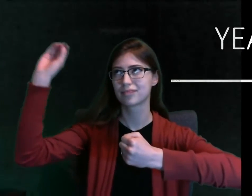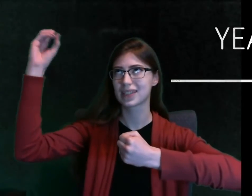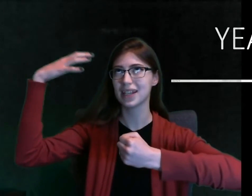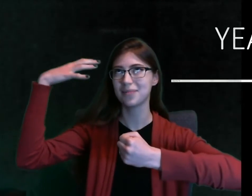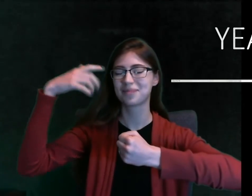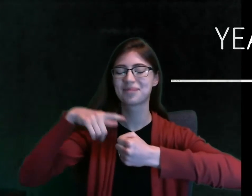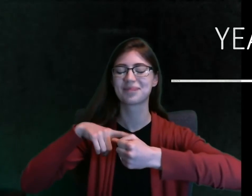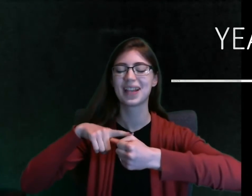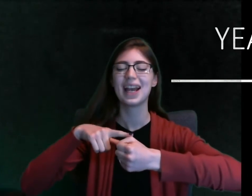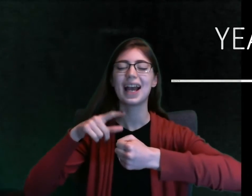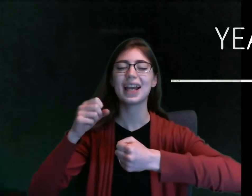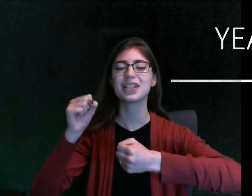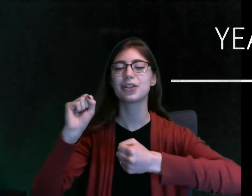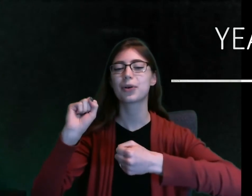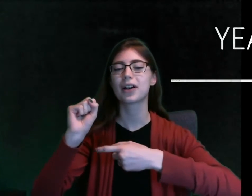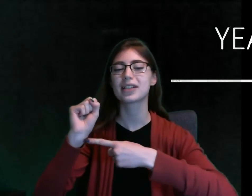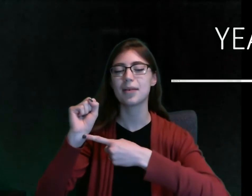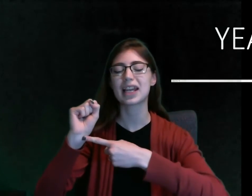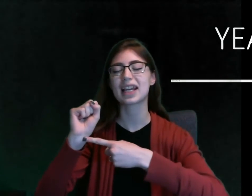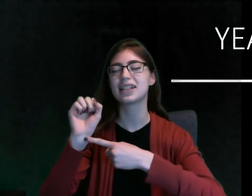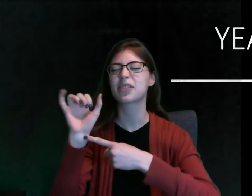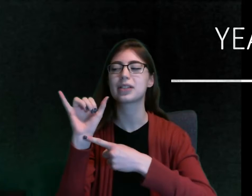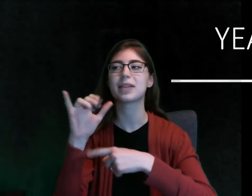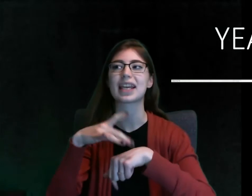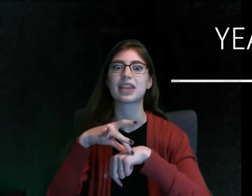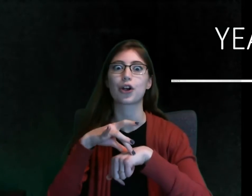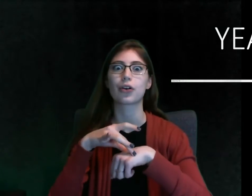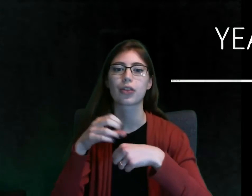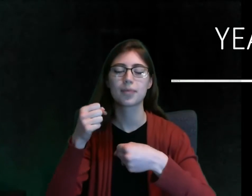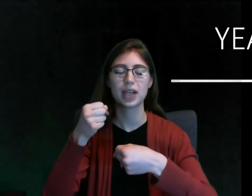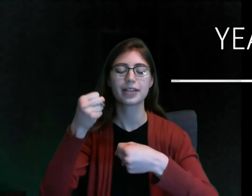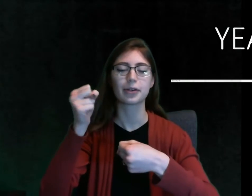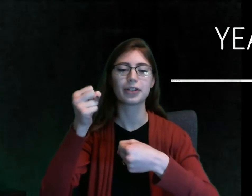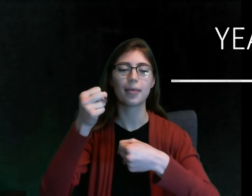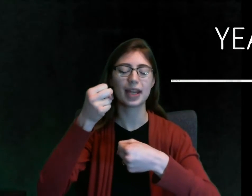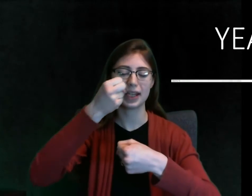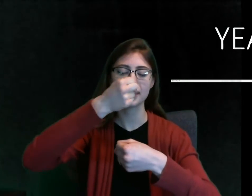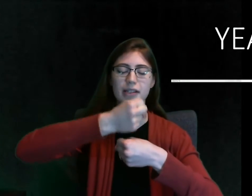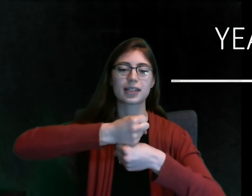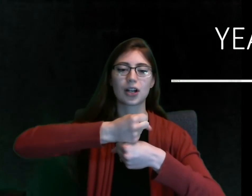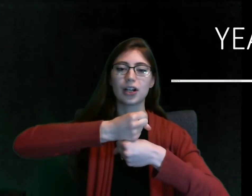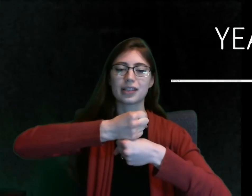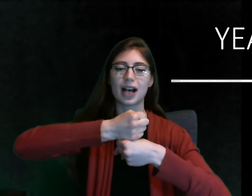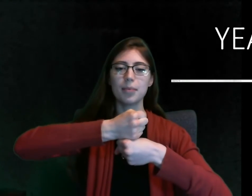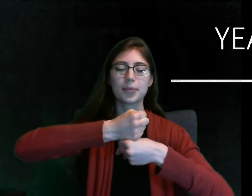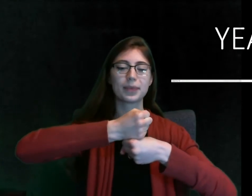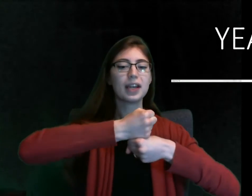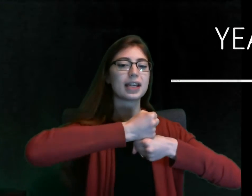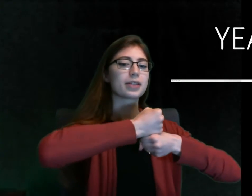Sun. And your dominant hand is going to be like the earth. So your dominant hand is going to start on top. It is going to